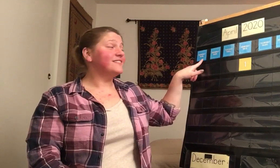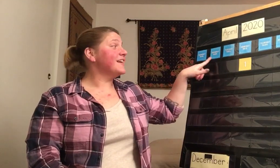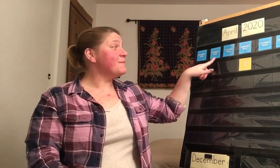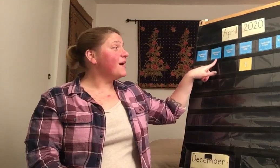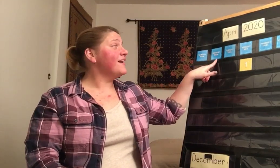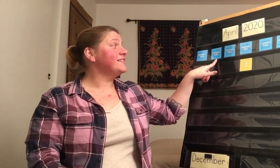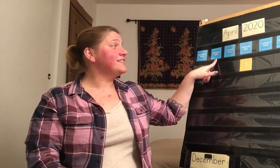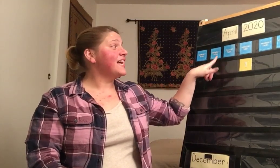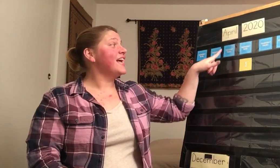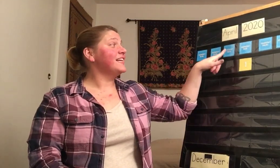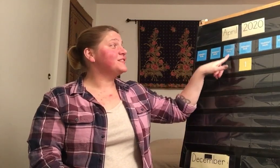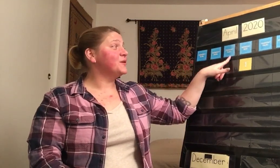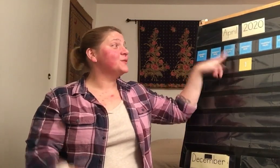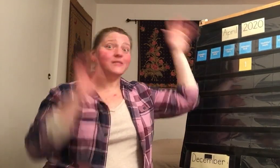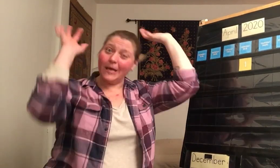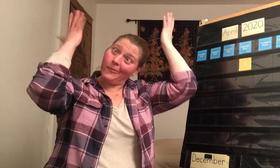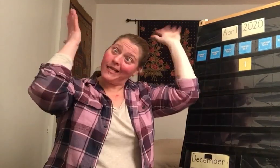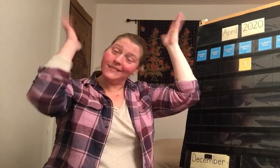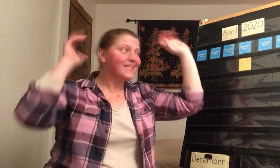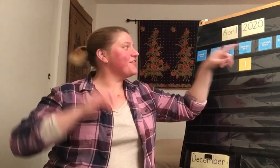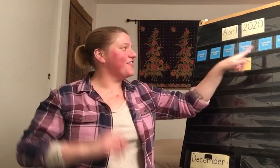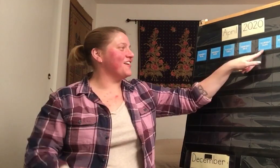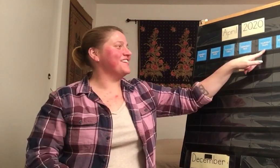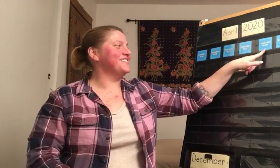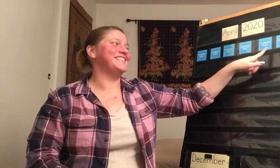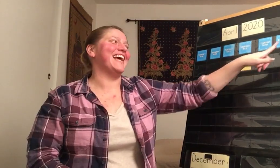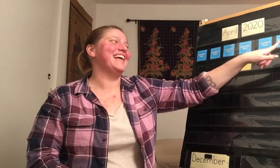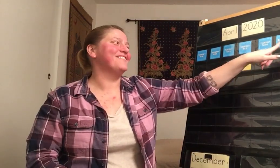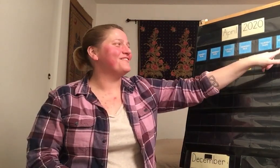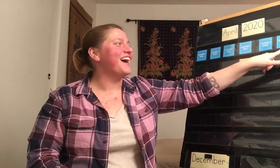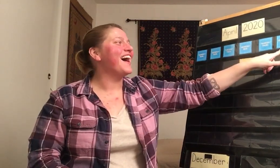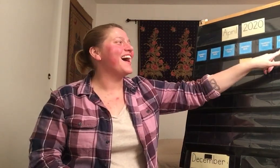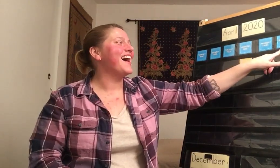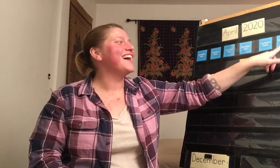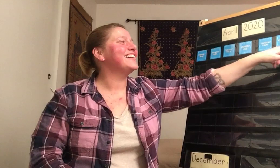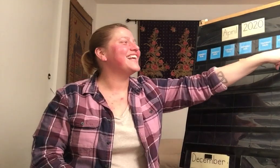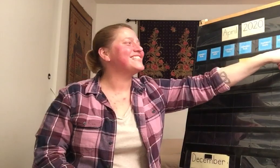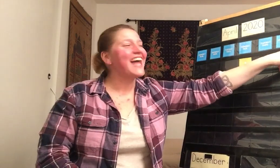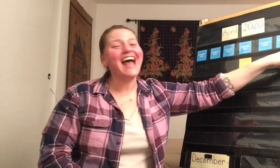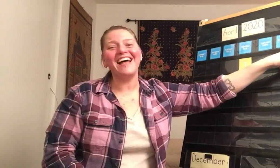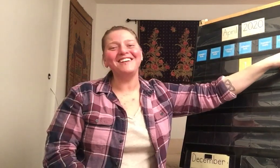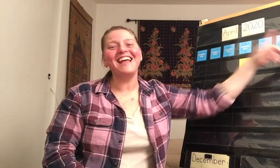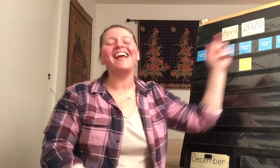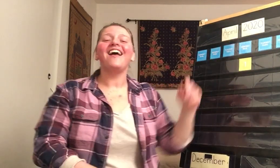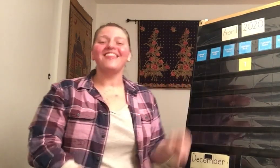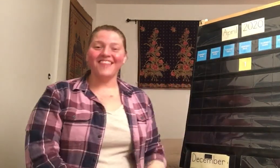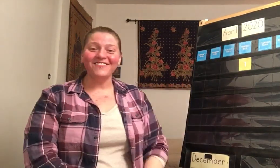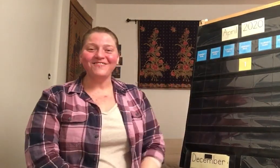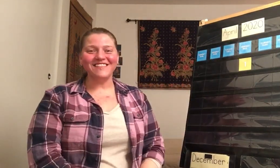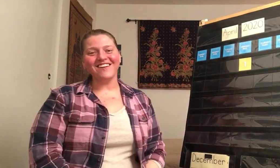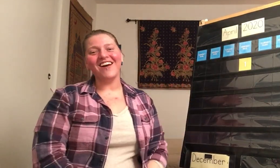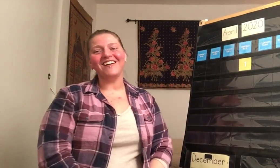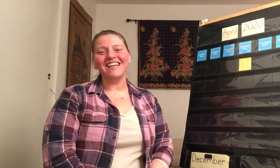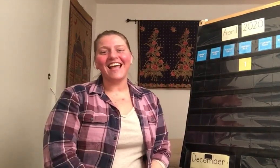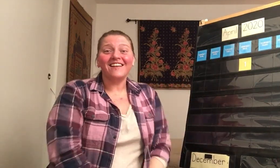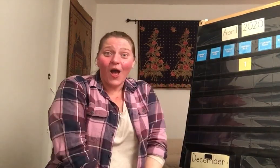Sunday, Monday, Tuesday, Wednesday, Thursday, Friday, Saturday, then we start again. Oh